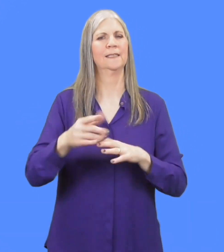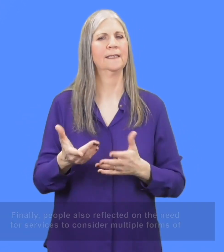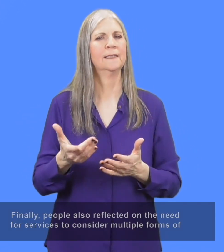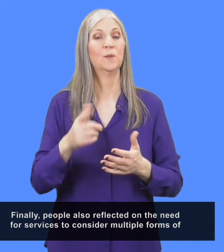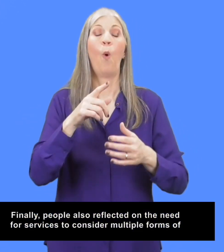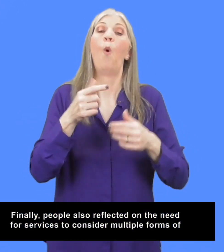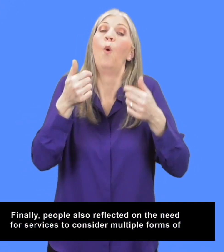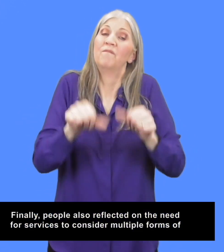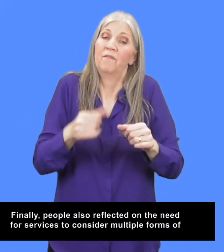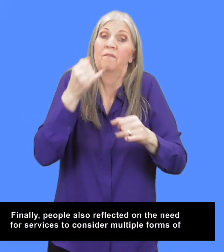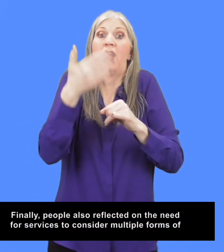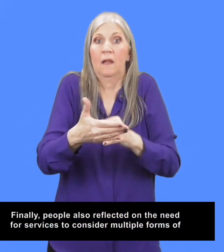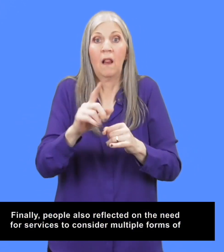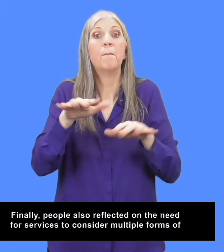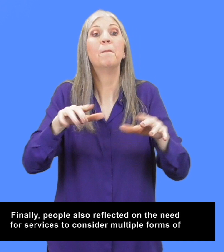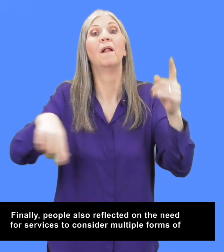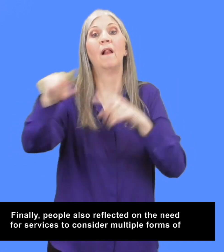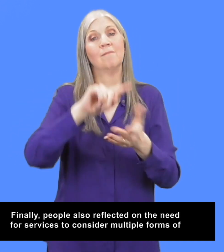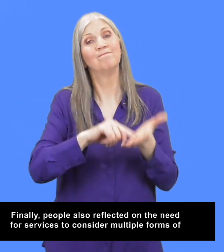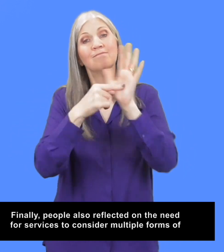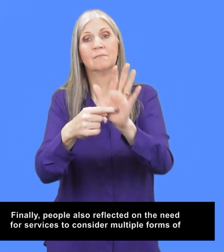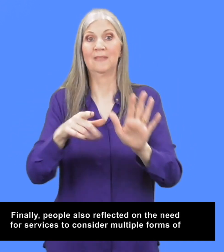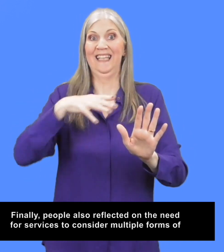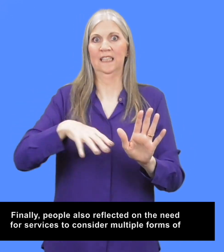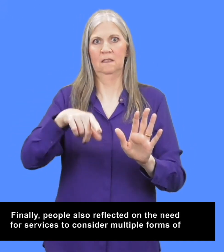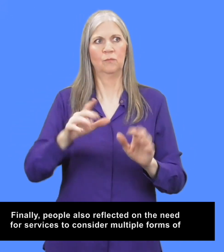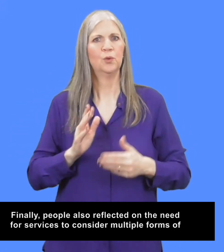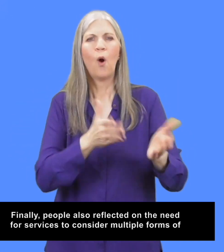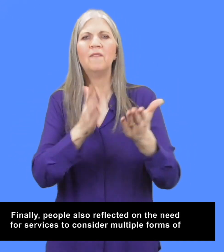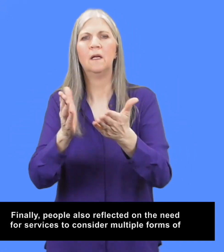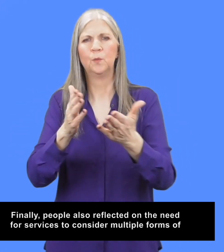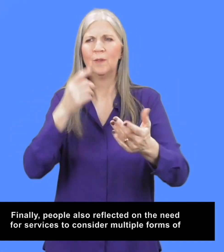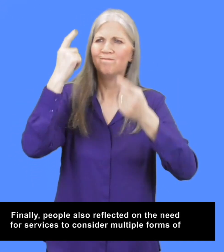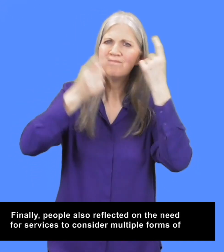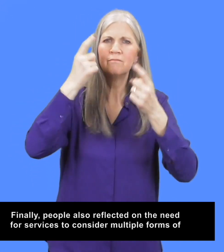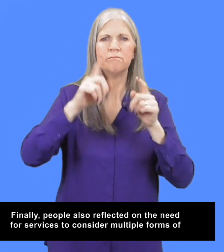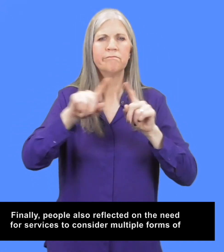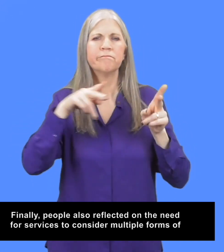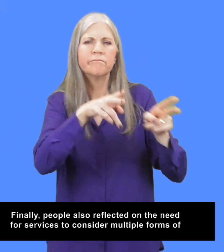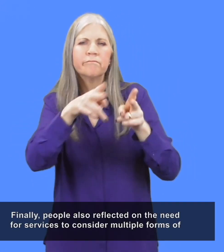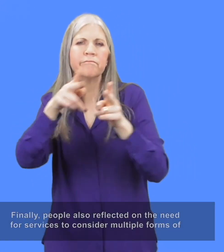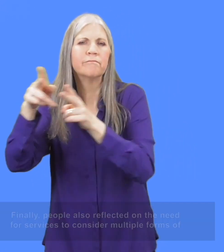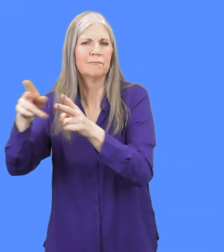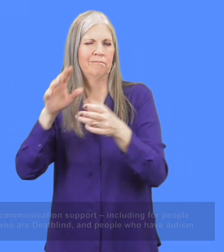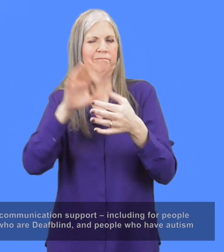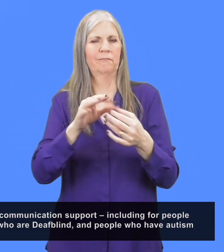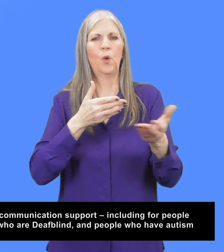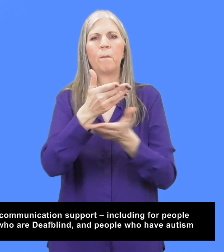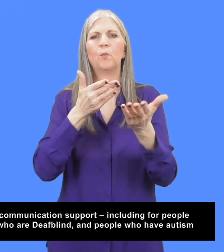Finally, people also reflected on the need for services to consider multiple forms of communication support,